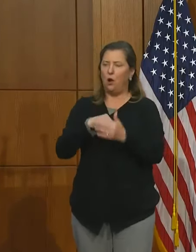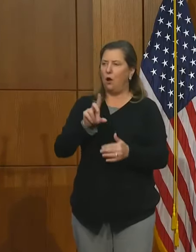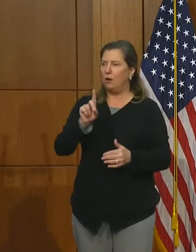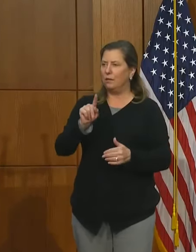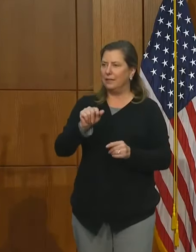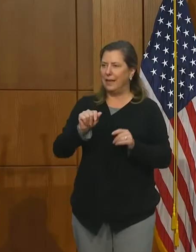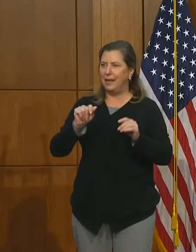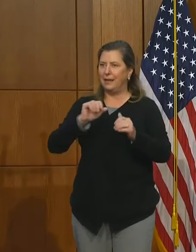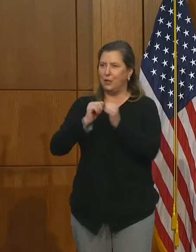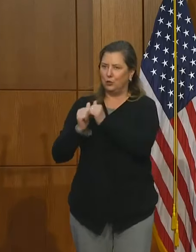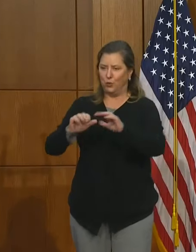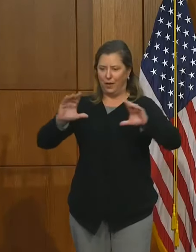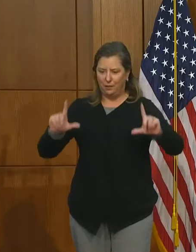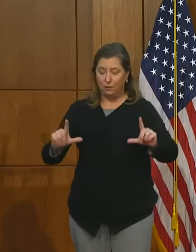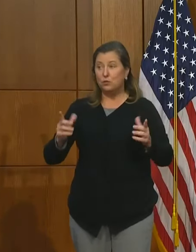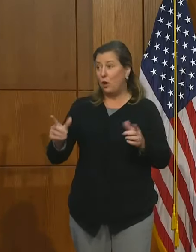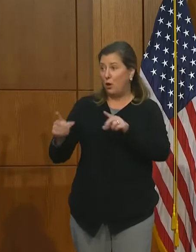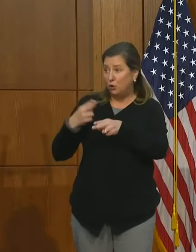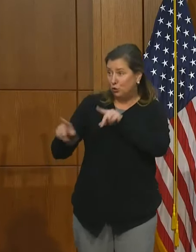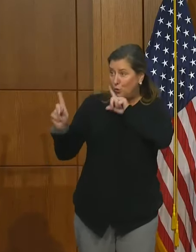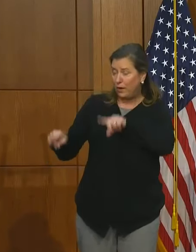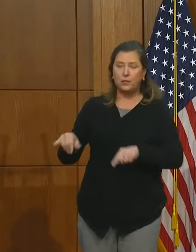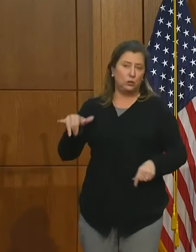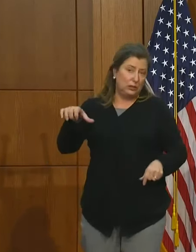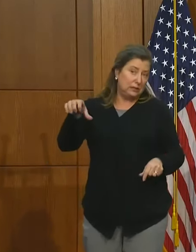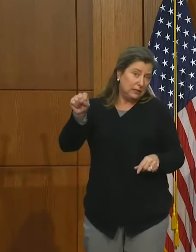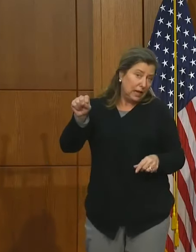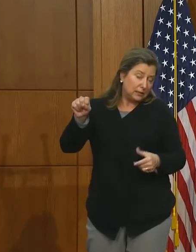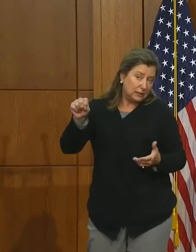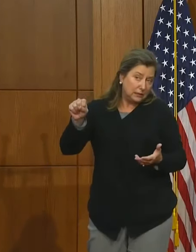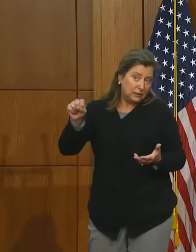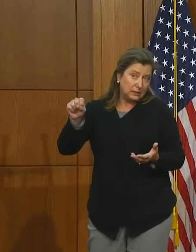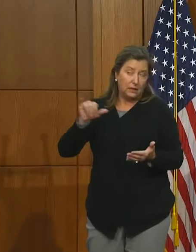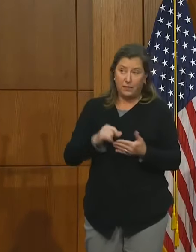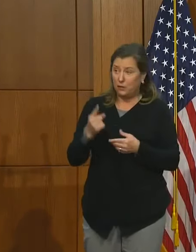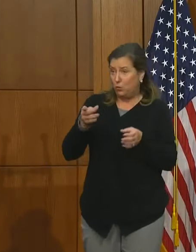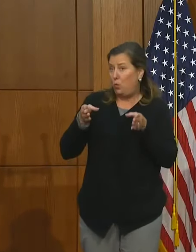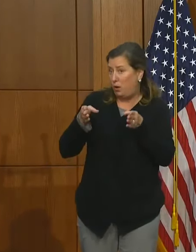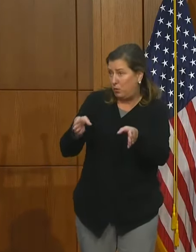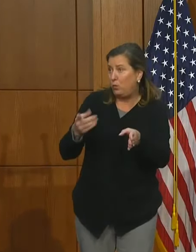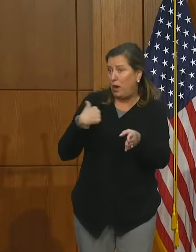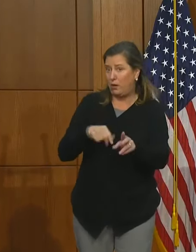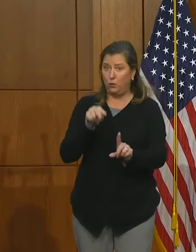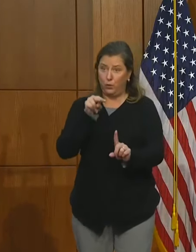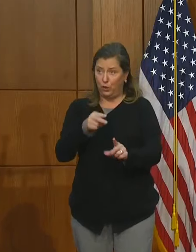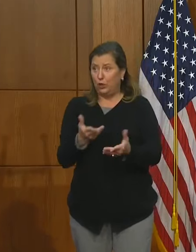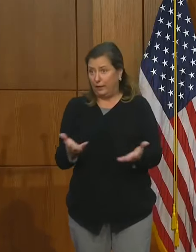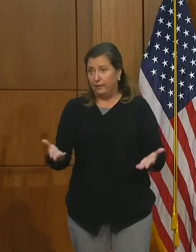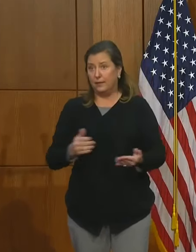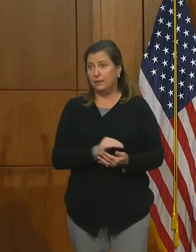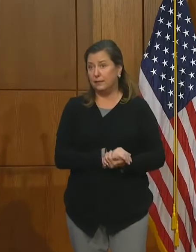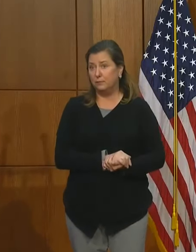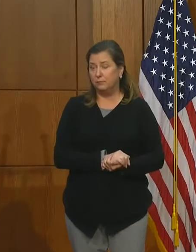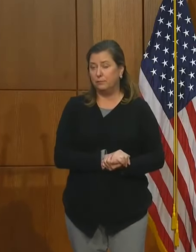So, yes, that the short answer is yes, that's one way that we look at this.